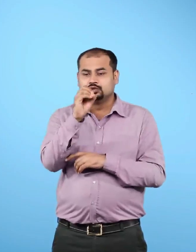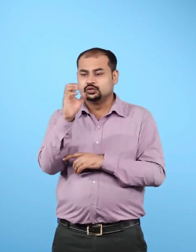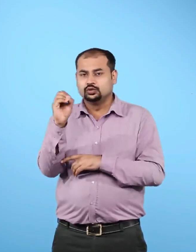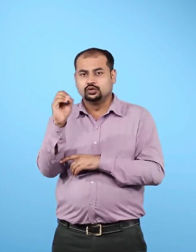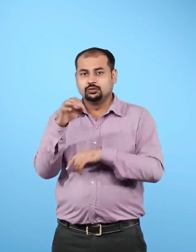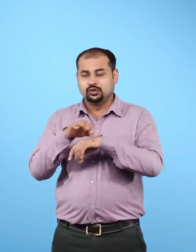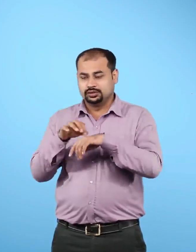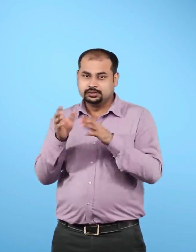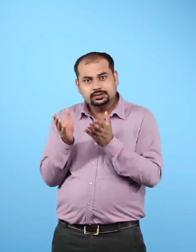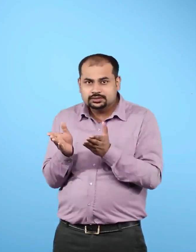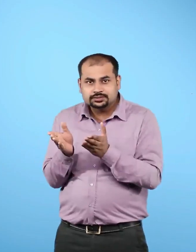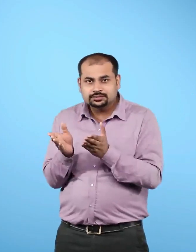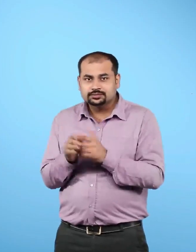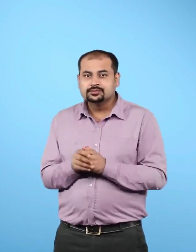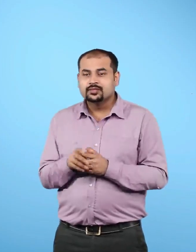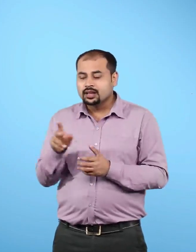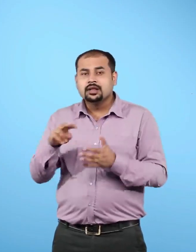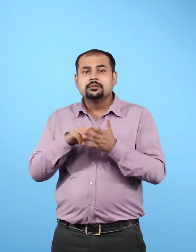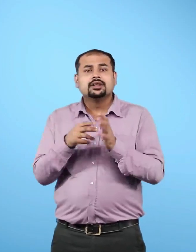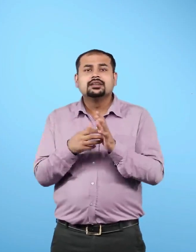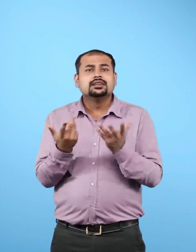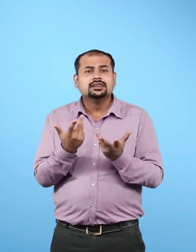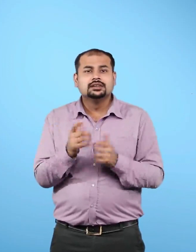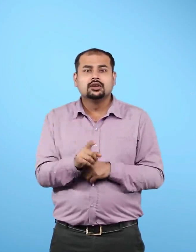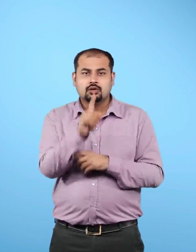1/100th of a rupee, isn't it?"